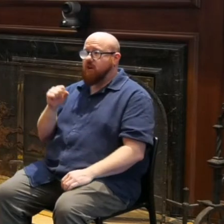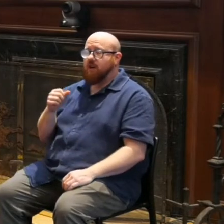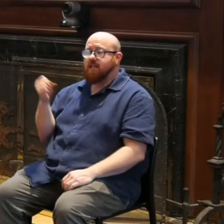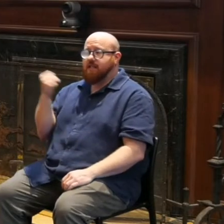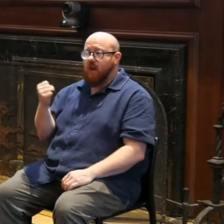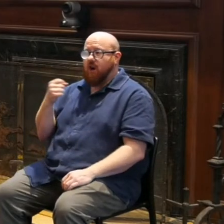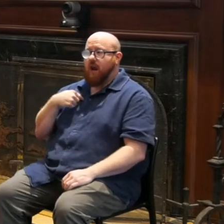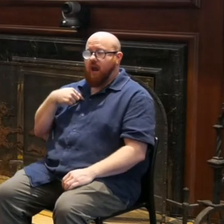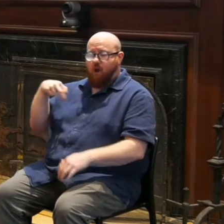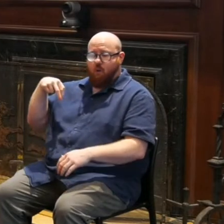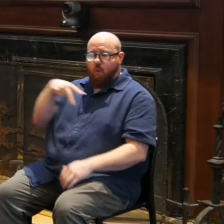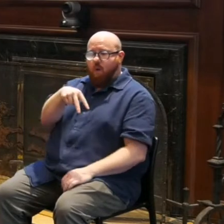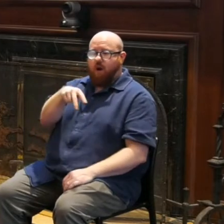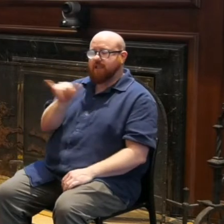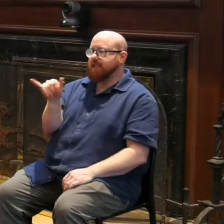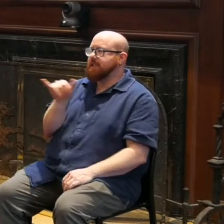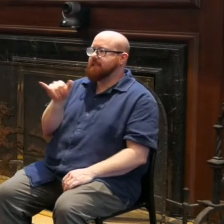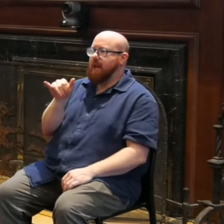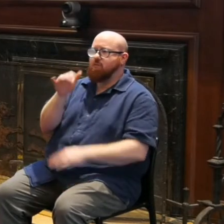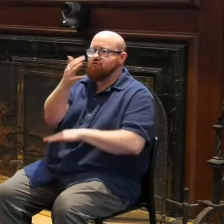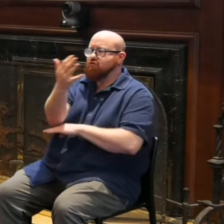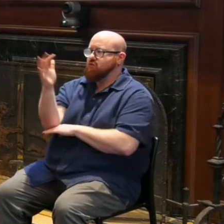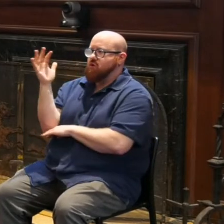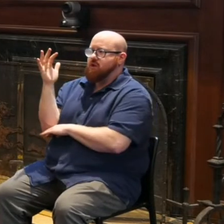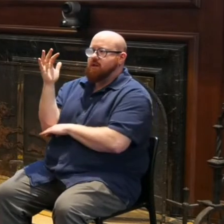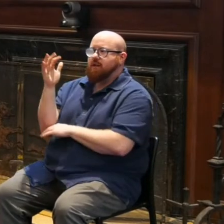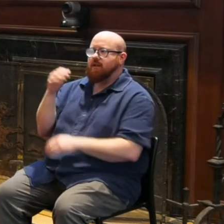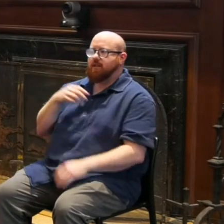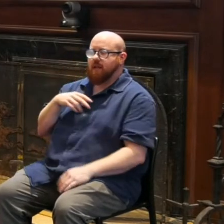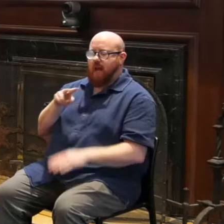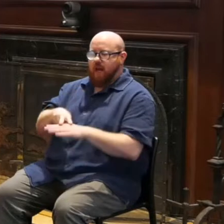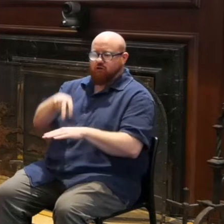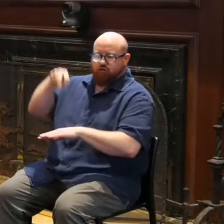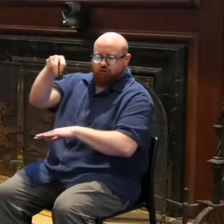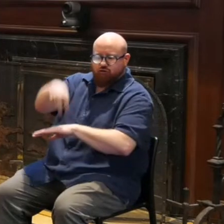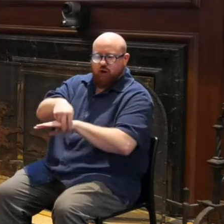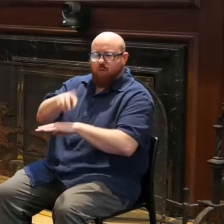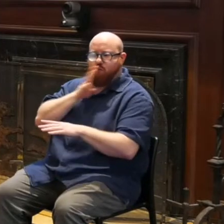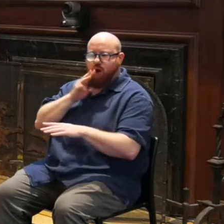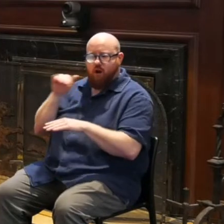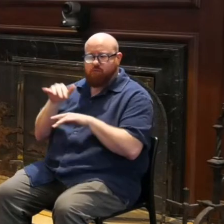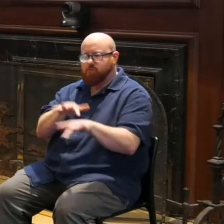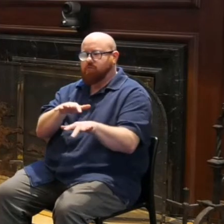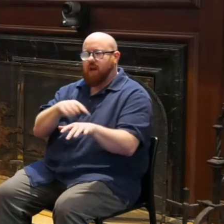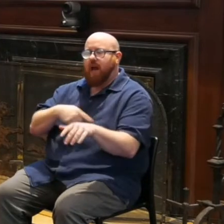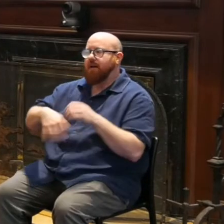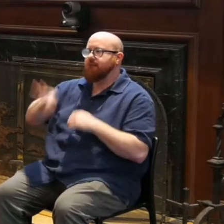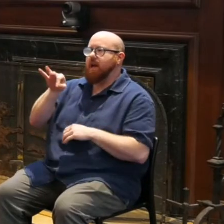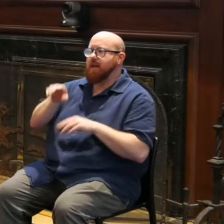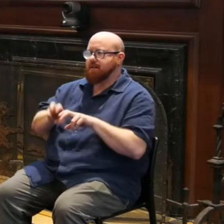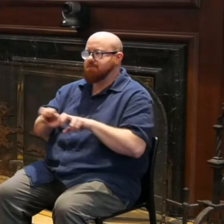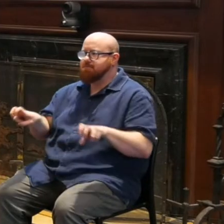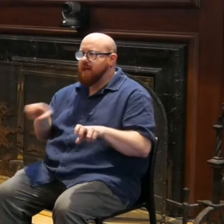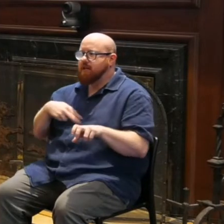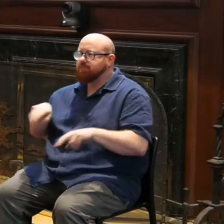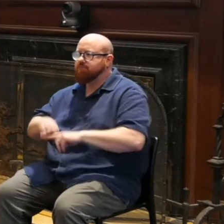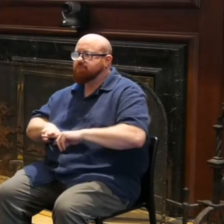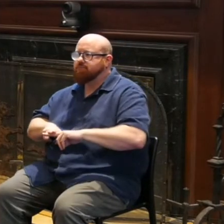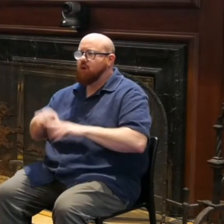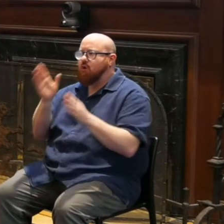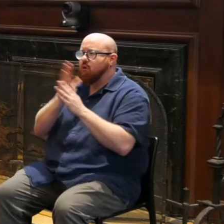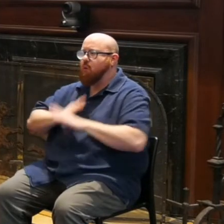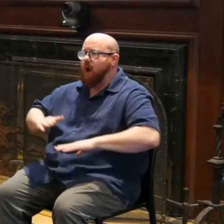the same stream and find the well-worn path I always take. To a bench in a quiet garden where I read